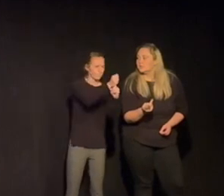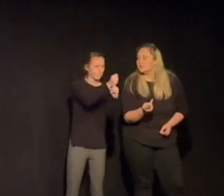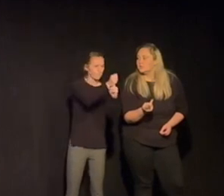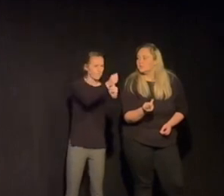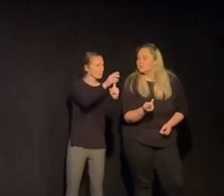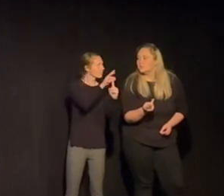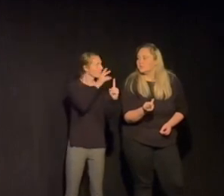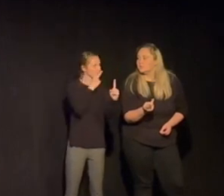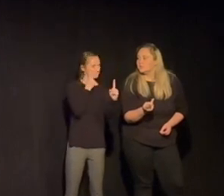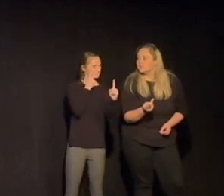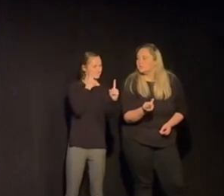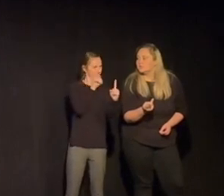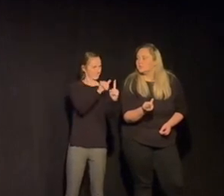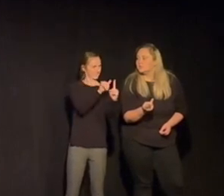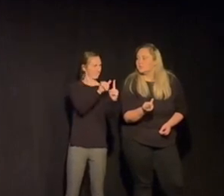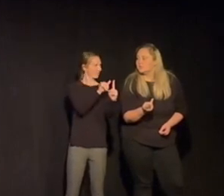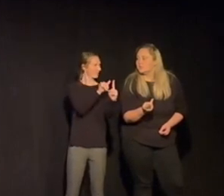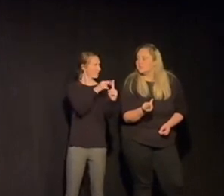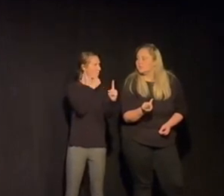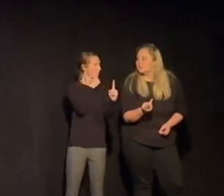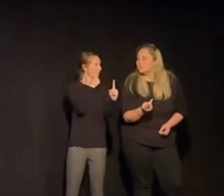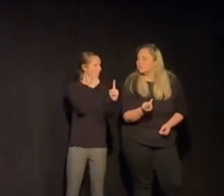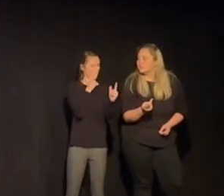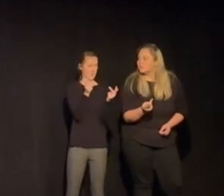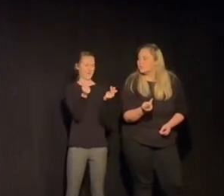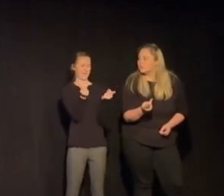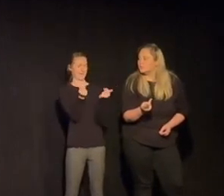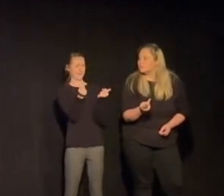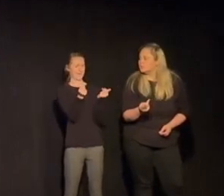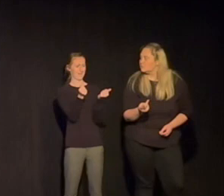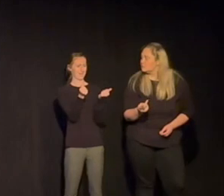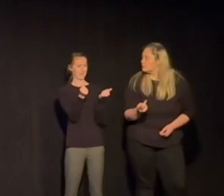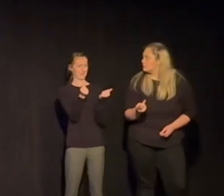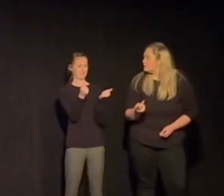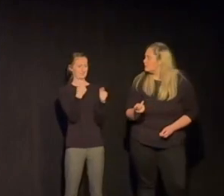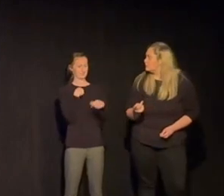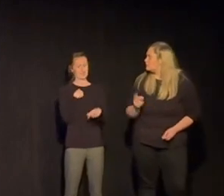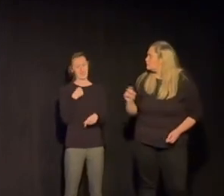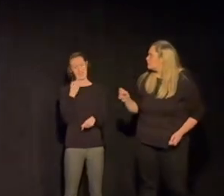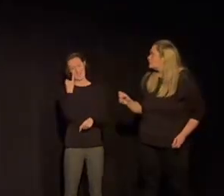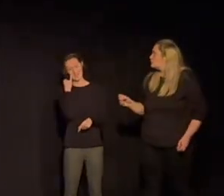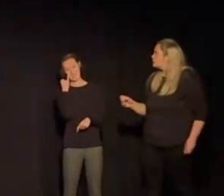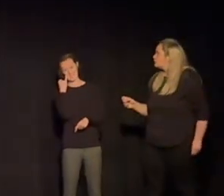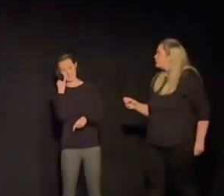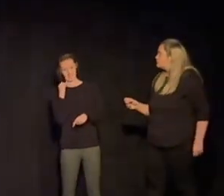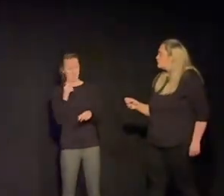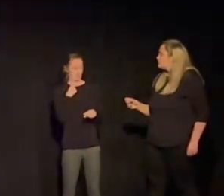Did you laugh? If I would have seen, I would have had it hard not to laugh.